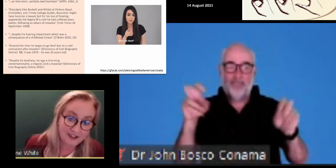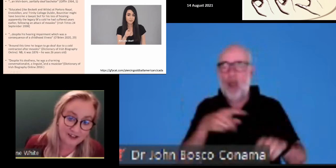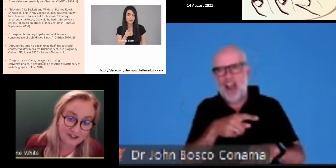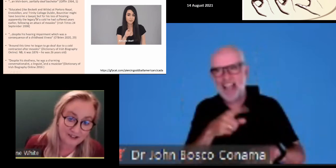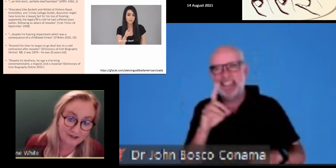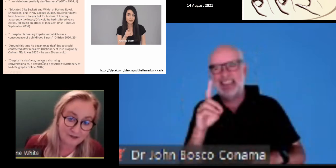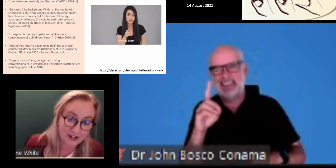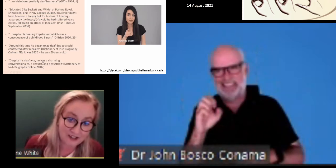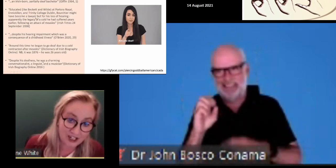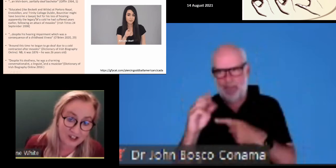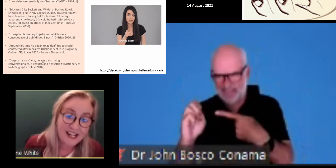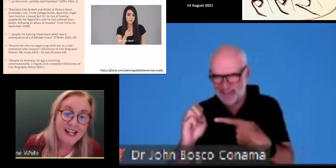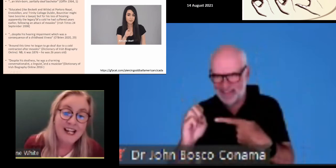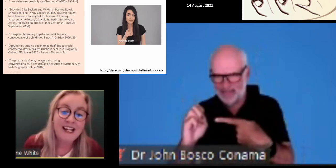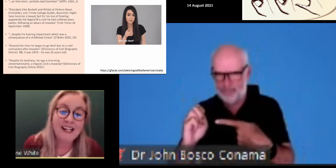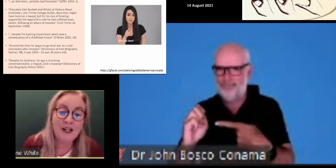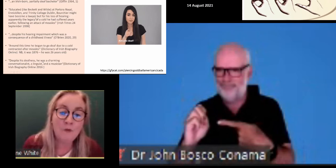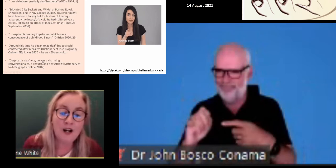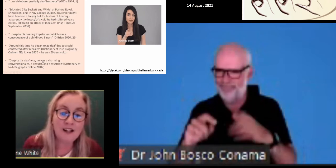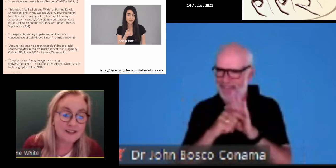this presentation, he was,